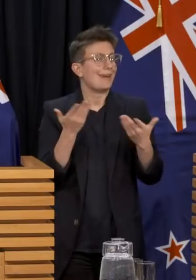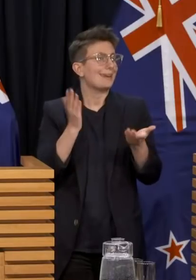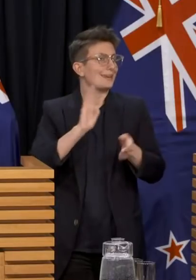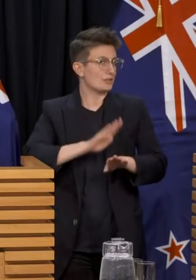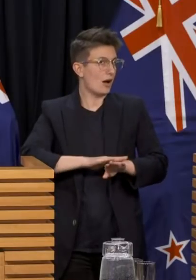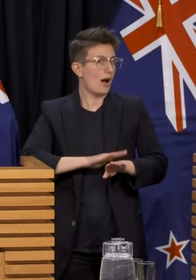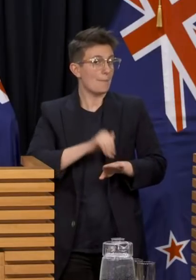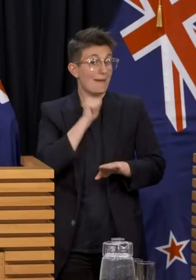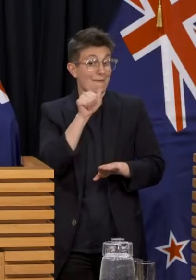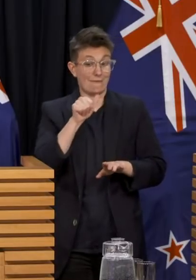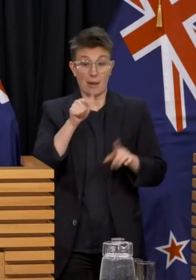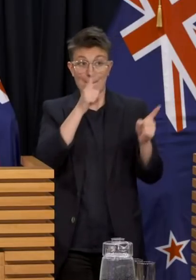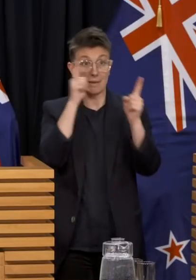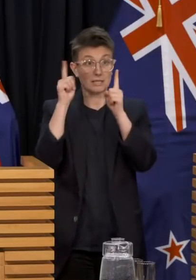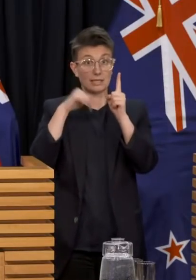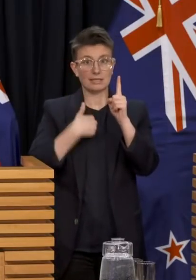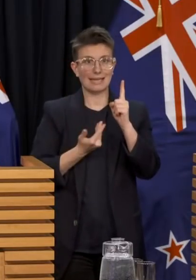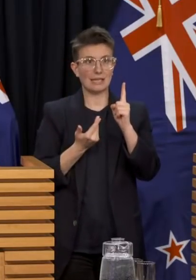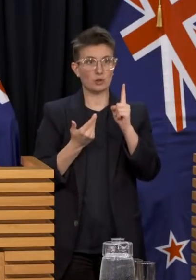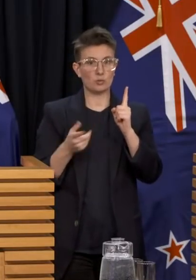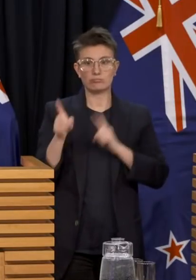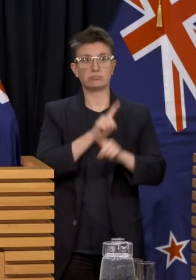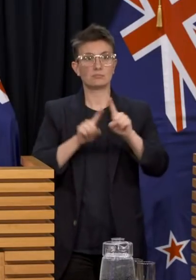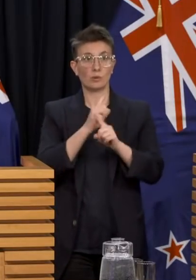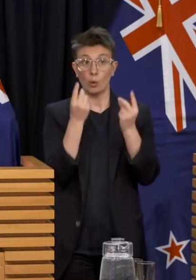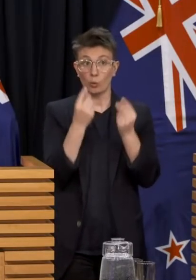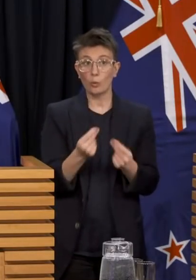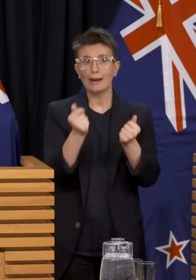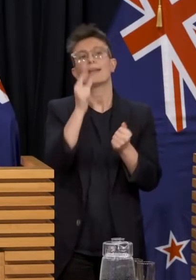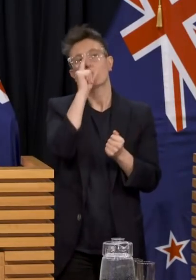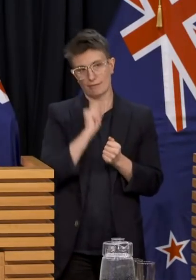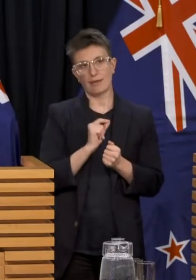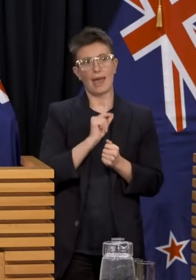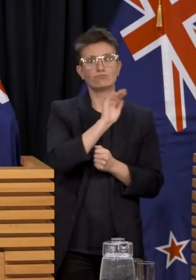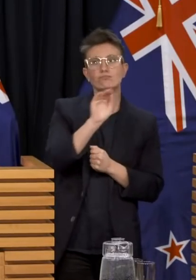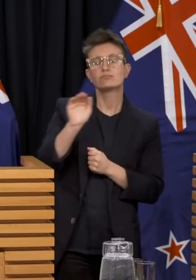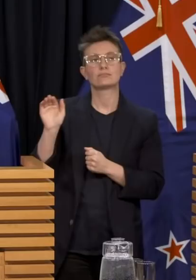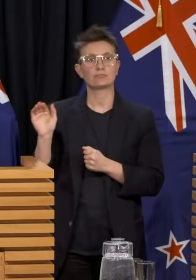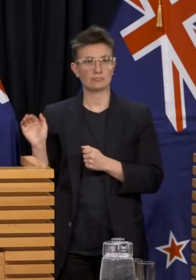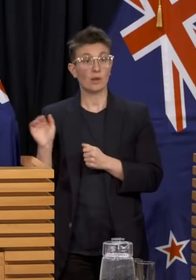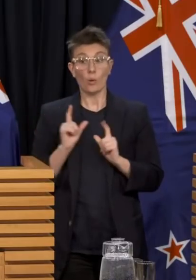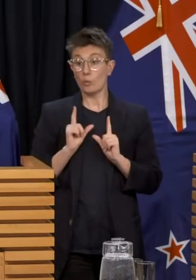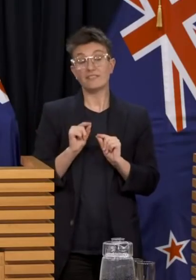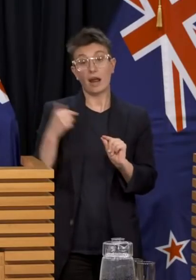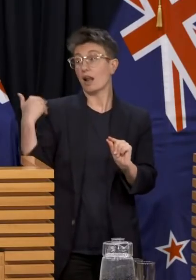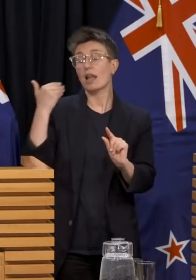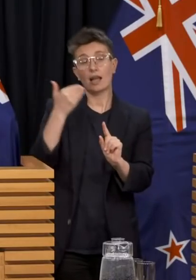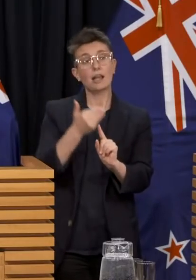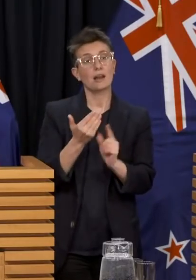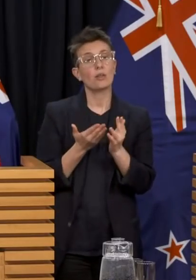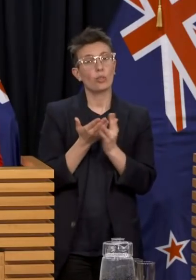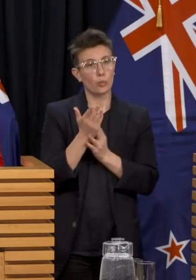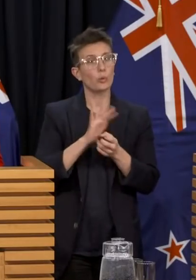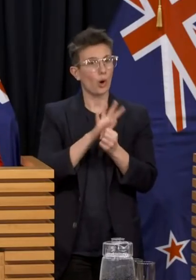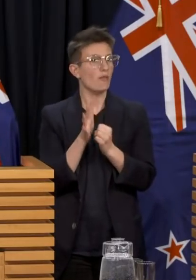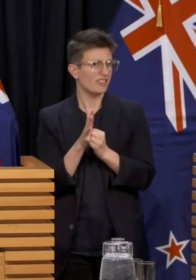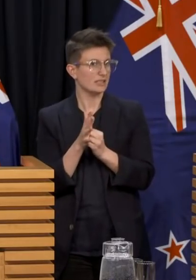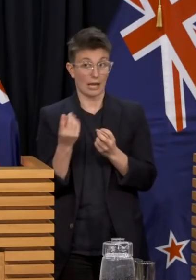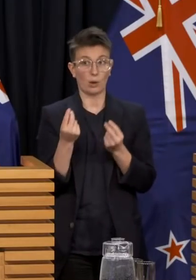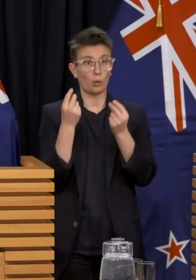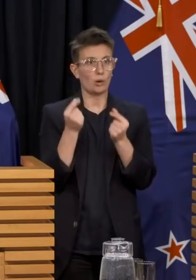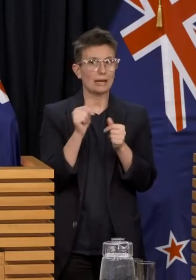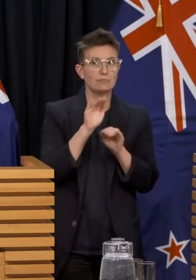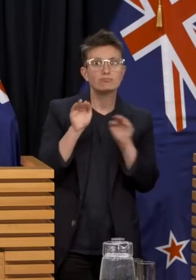at any point if required, something we have done in more recent times as required, particularly during our COVID